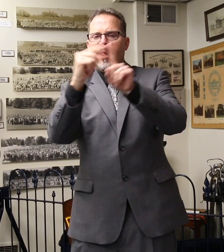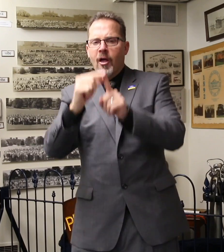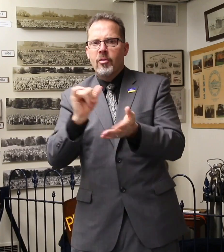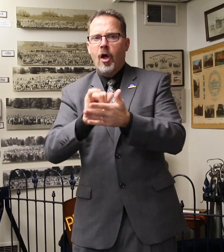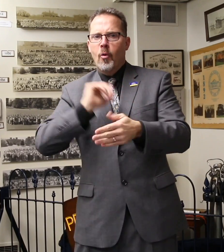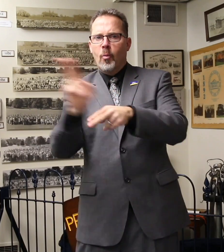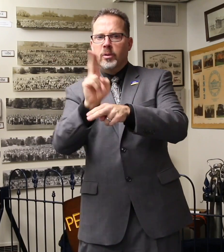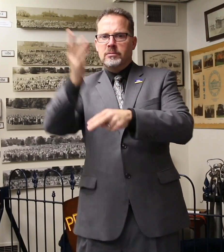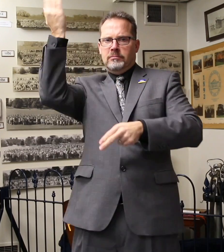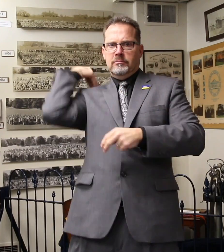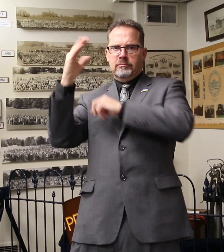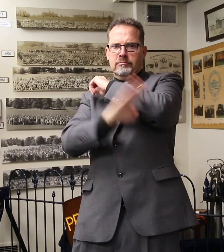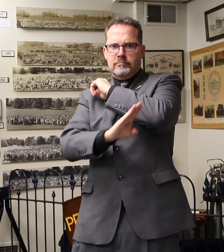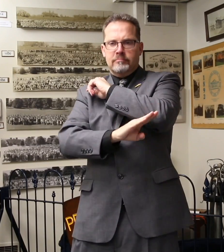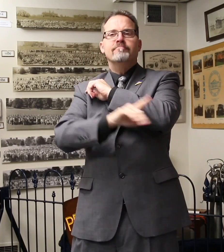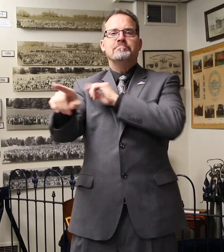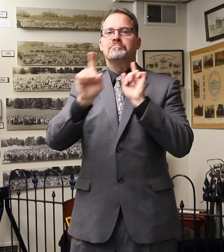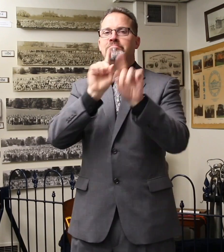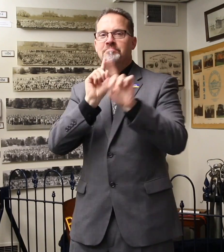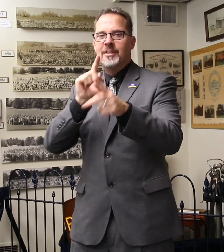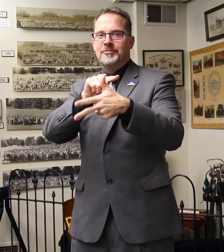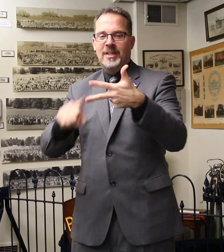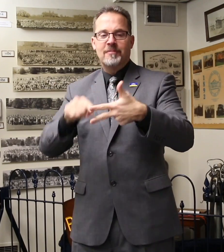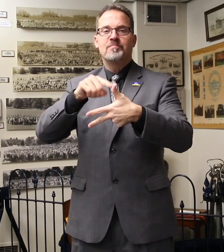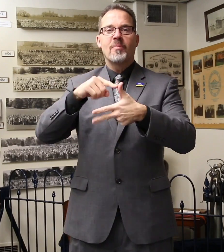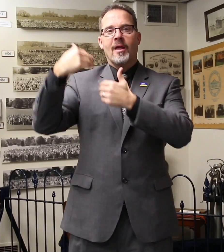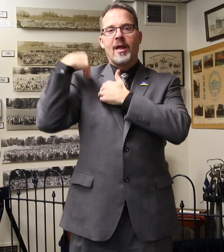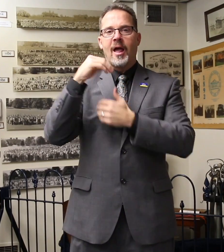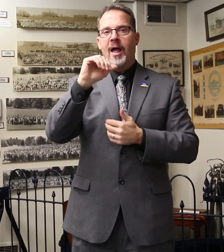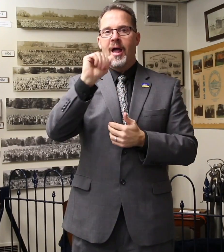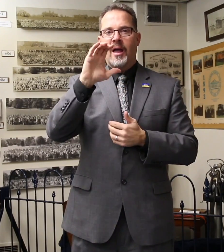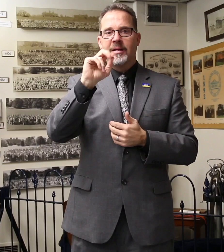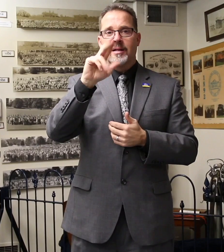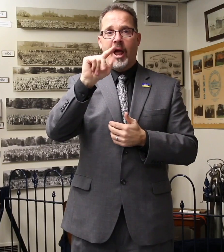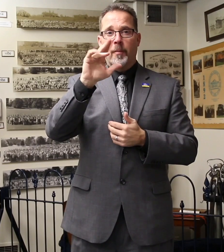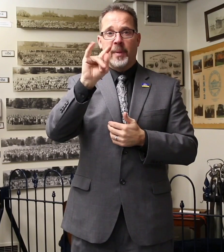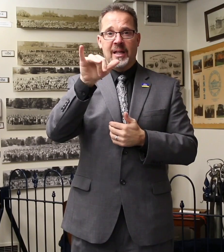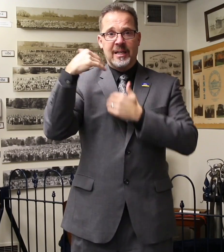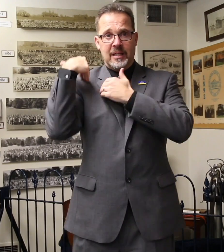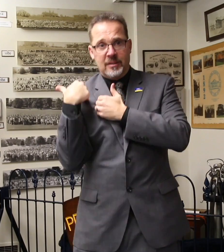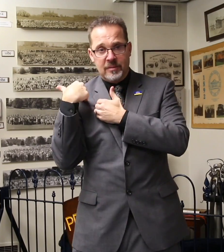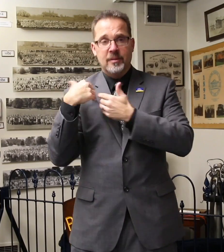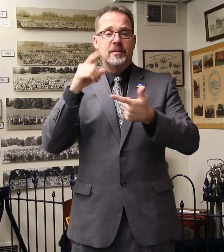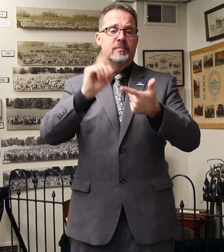another acronym that I used in the fall. And they responded that this second acronym stood for